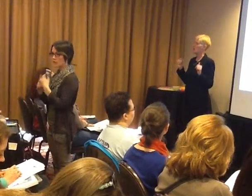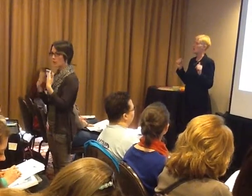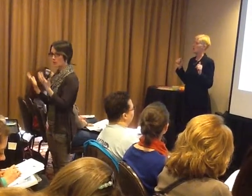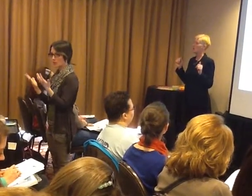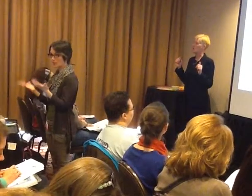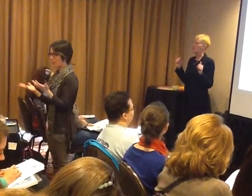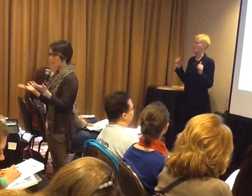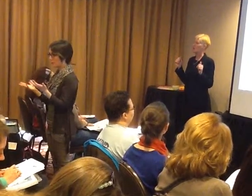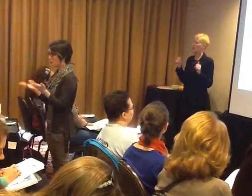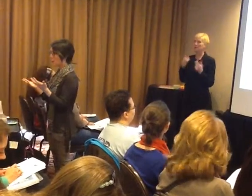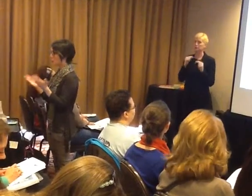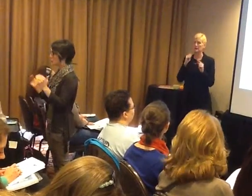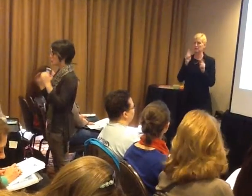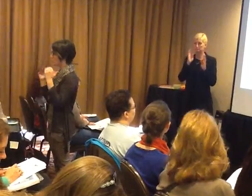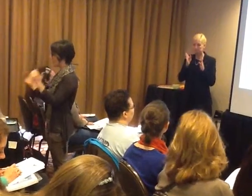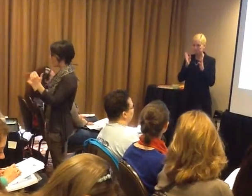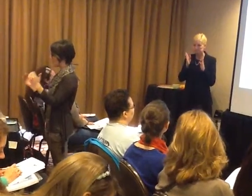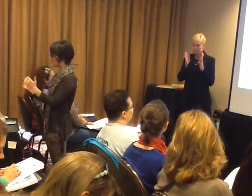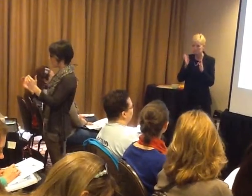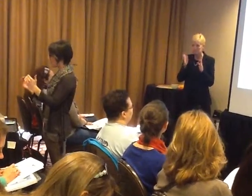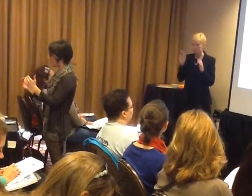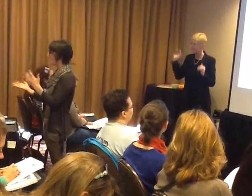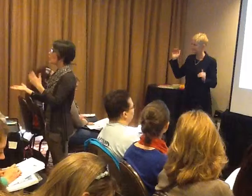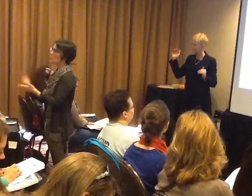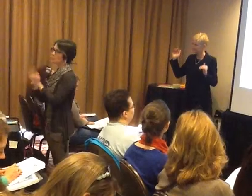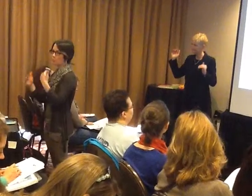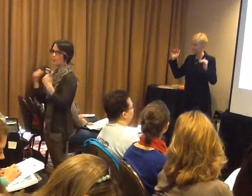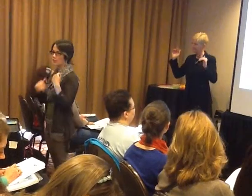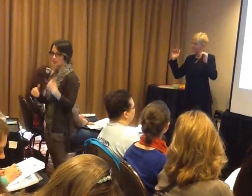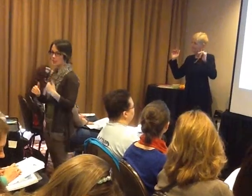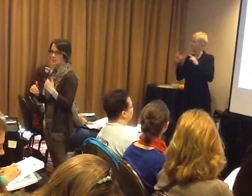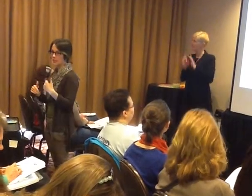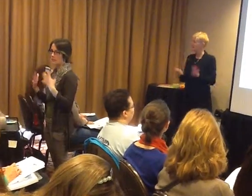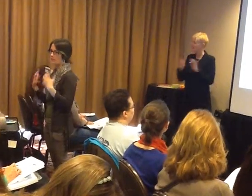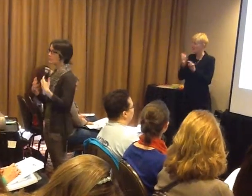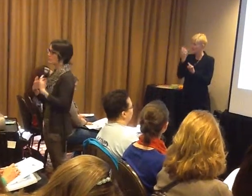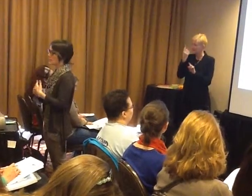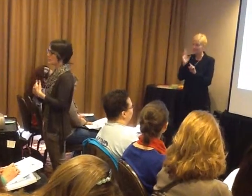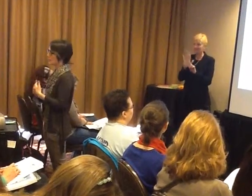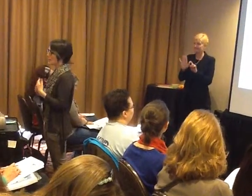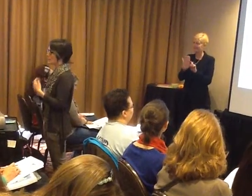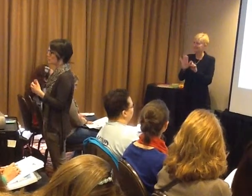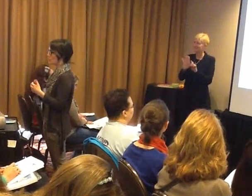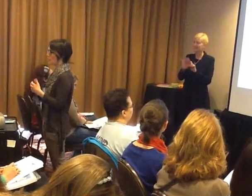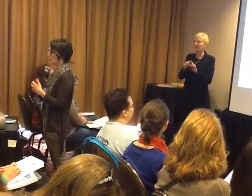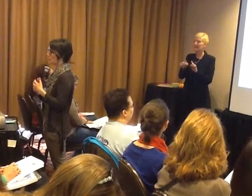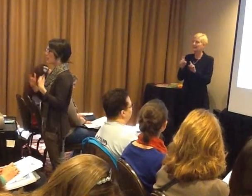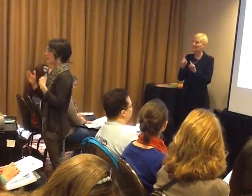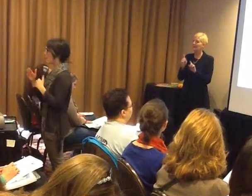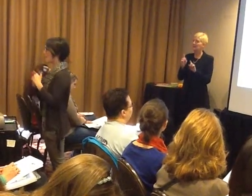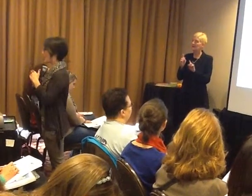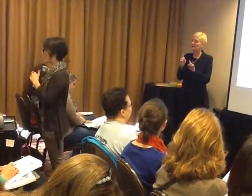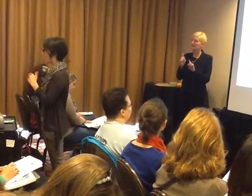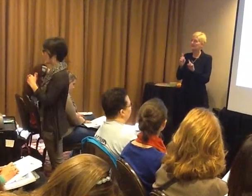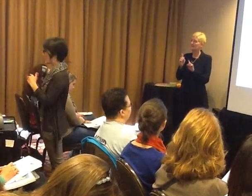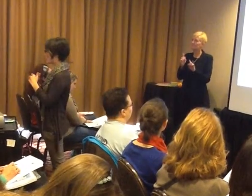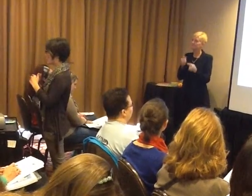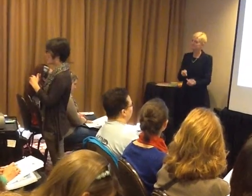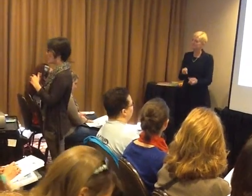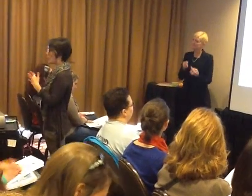always trying to hold our deaf and hard of hearing students to that hearing standard, but it's important to understand that fundamentally they do kind of hit